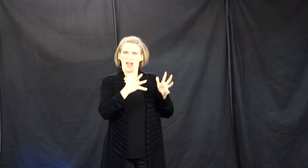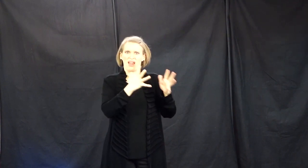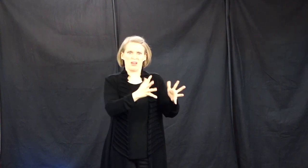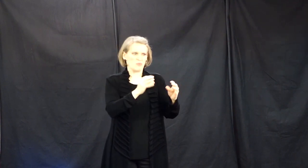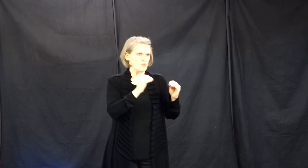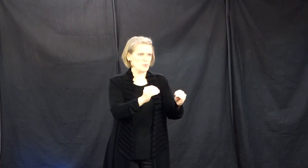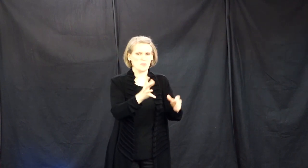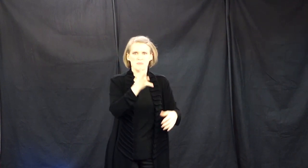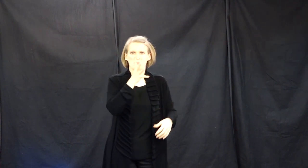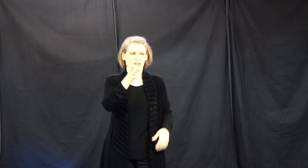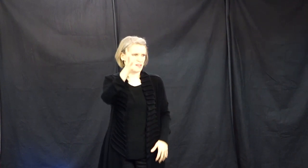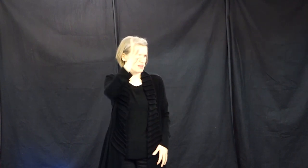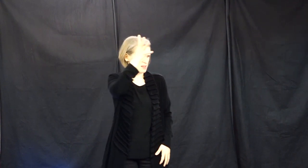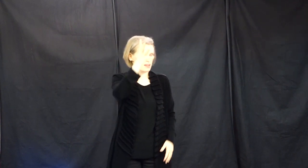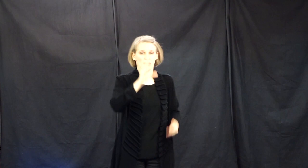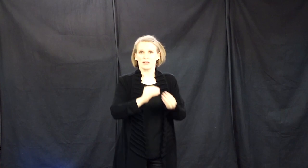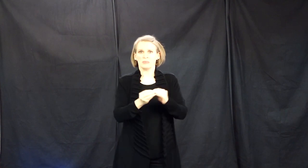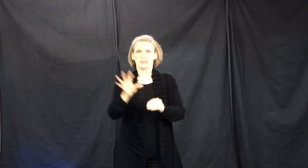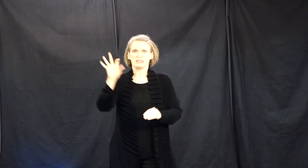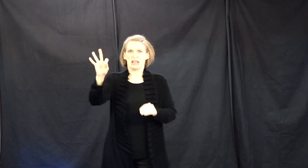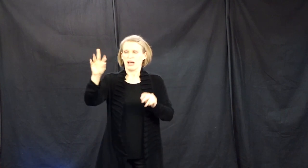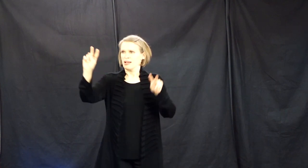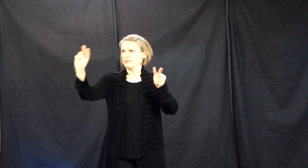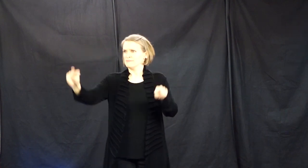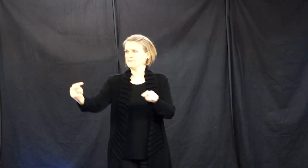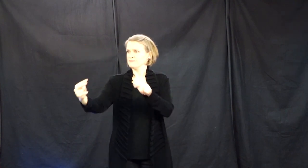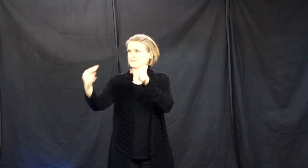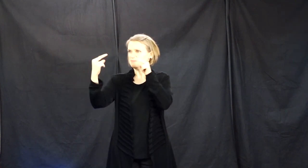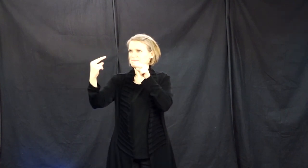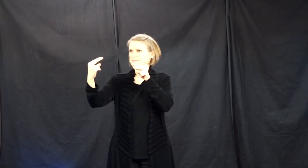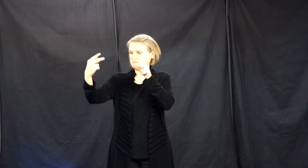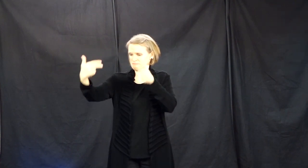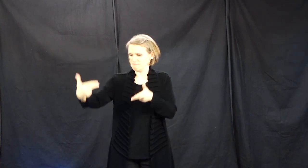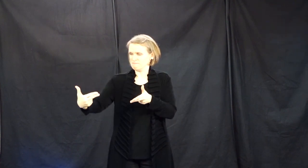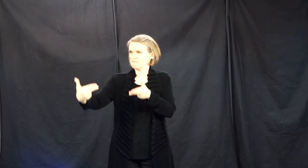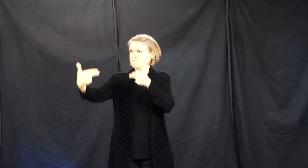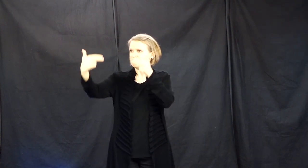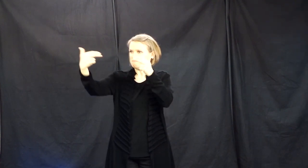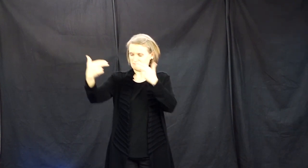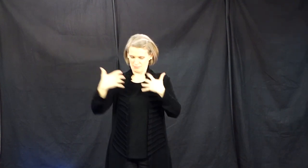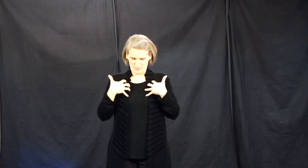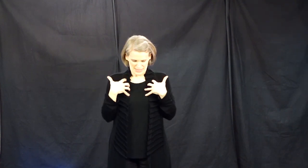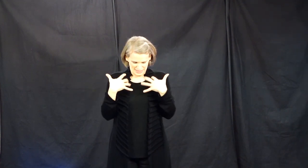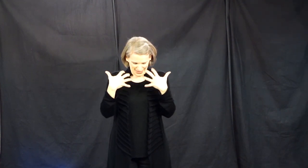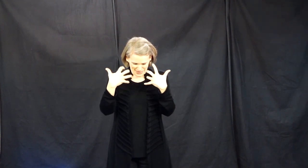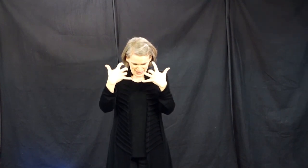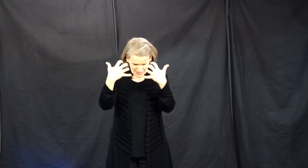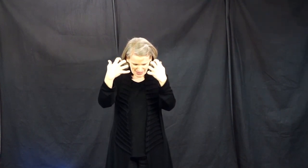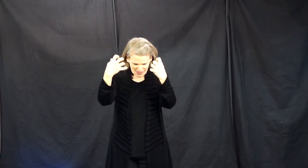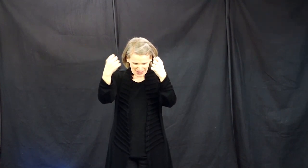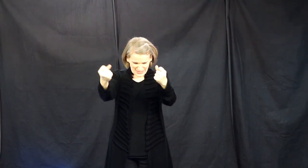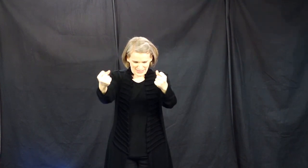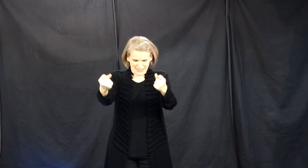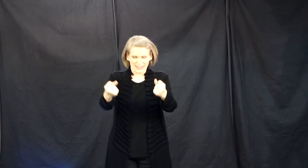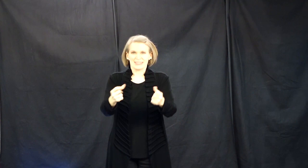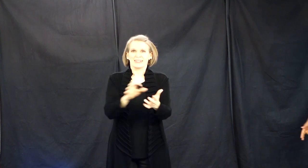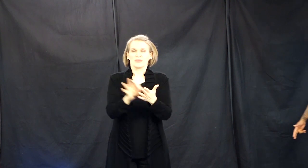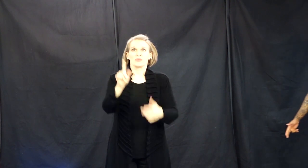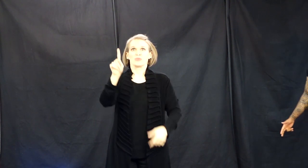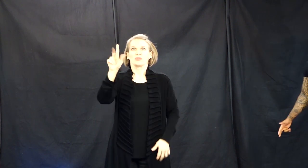my daughter. Number 9. Look him in the eye, aim no higher. Summon all the courage you require. Then count. 1, 2,